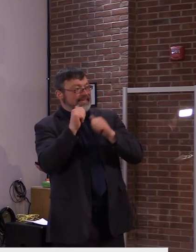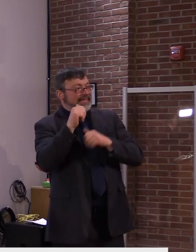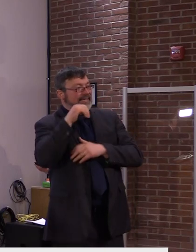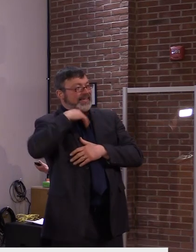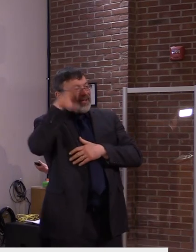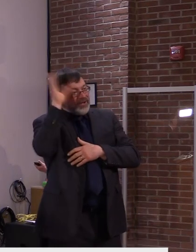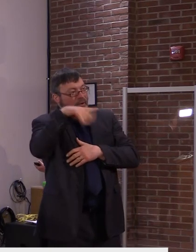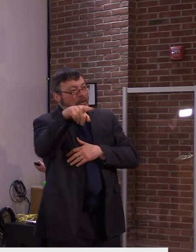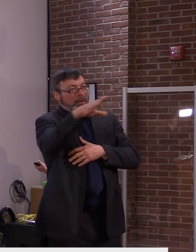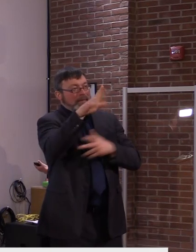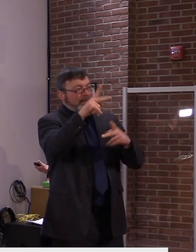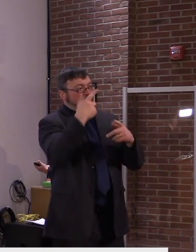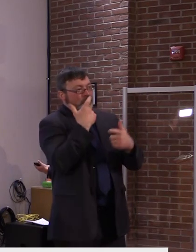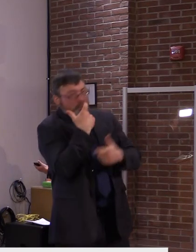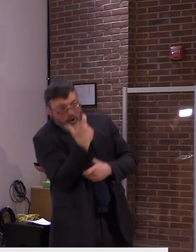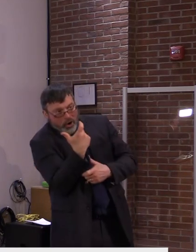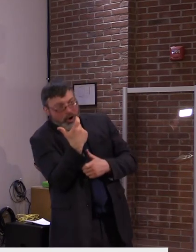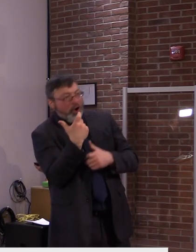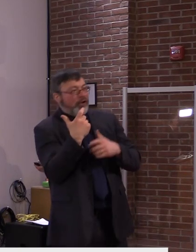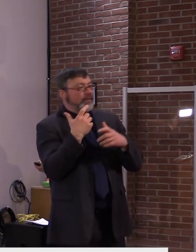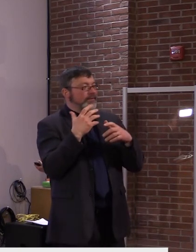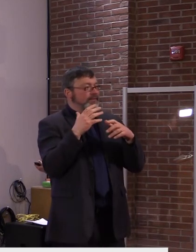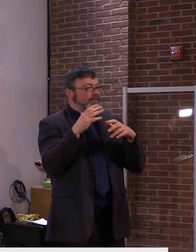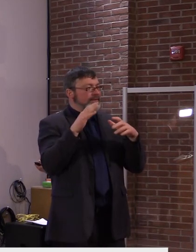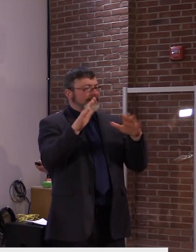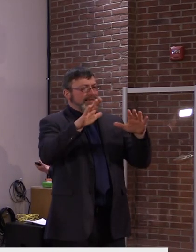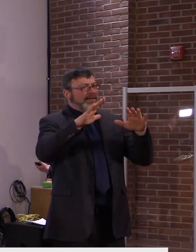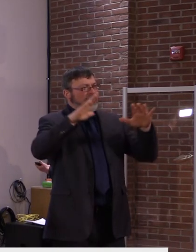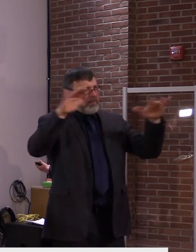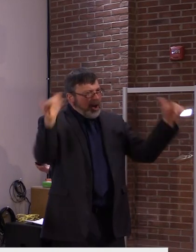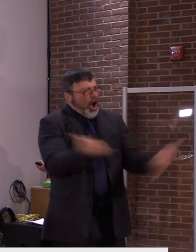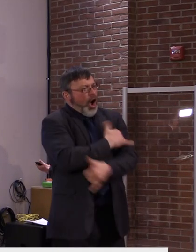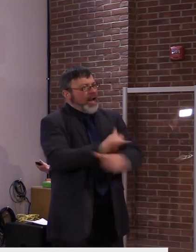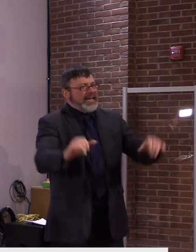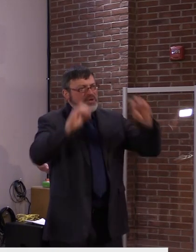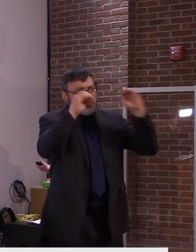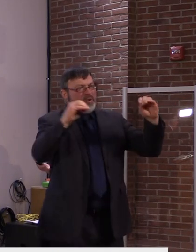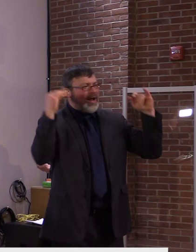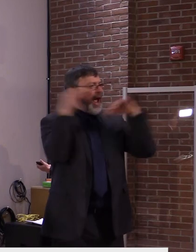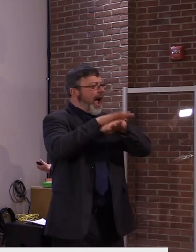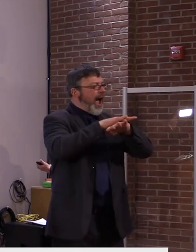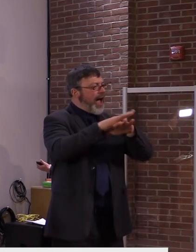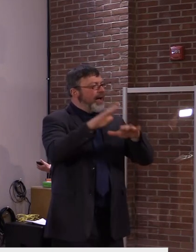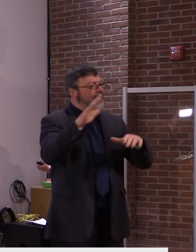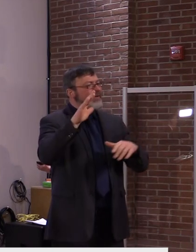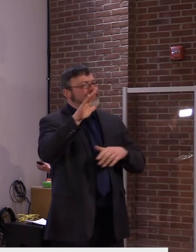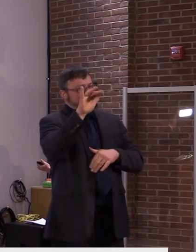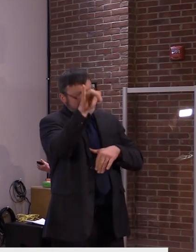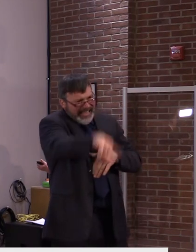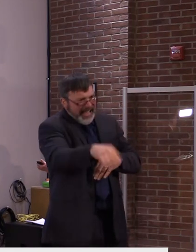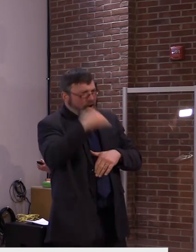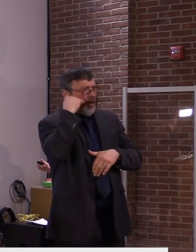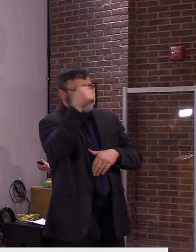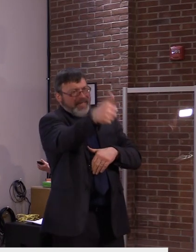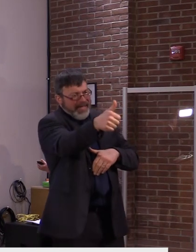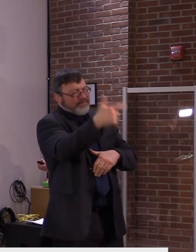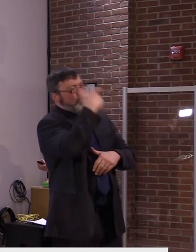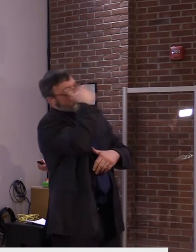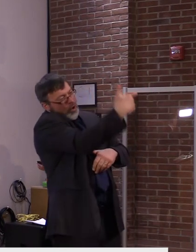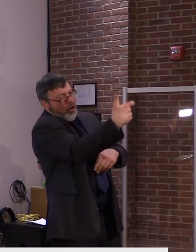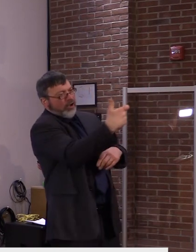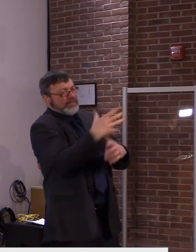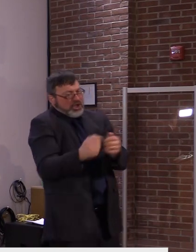but no parties at home. You know, watch it on TV. Make sure you practice